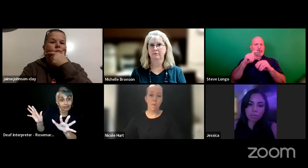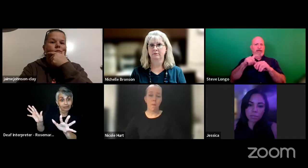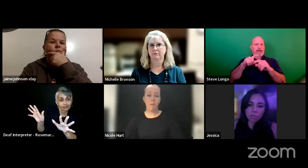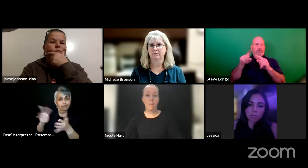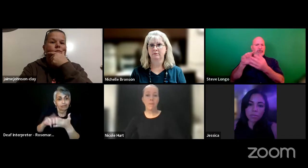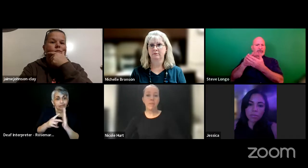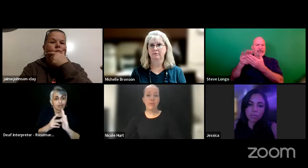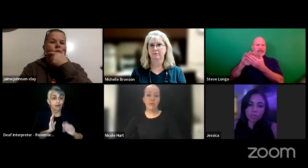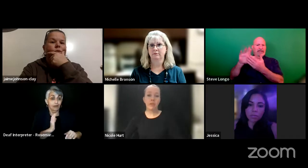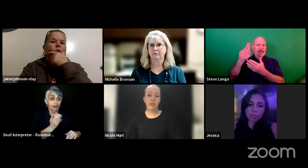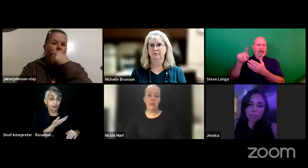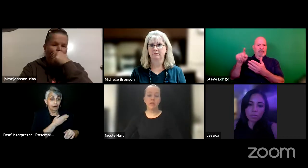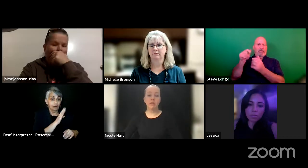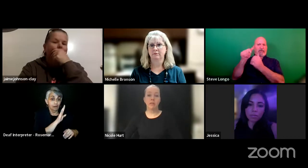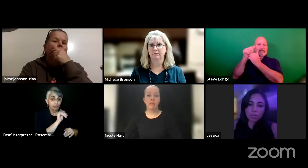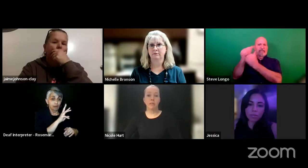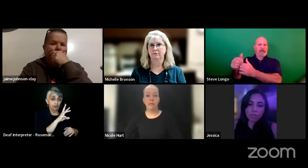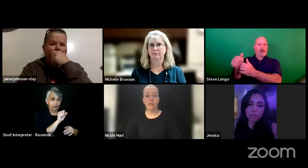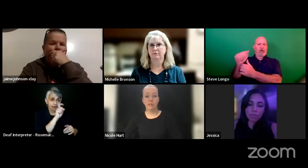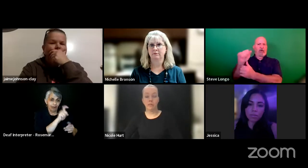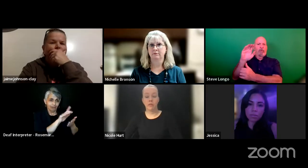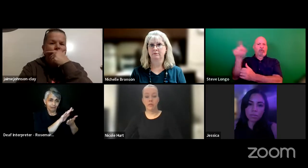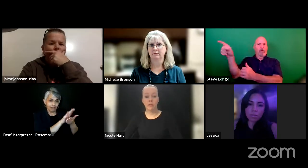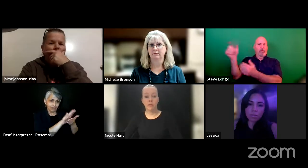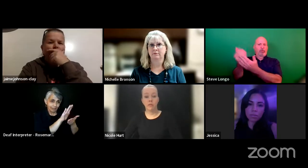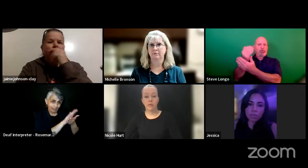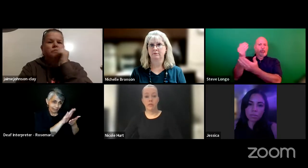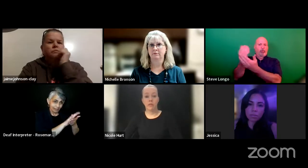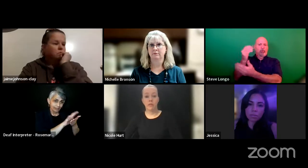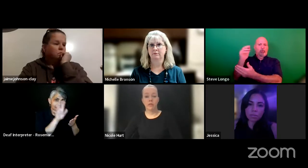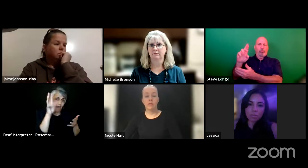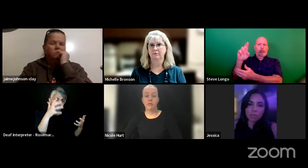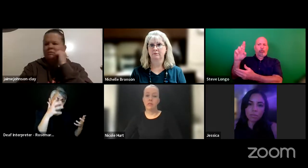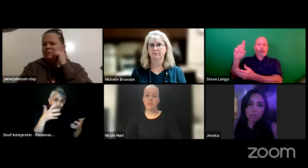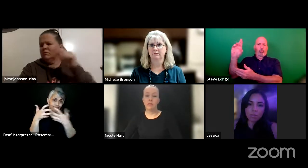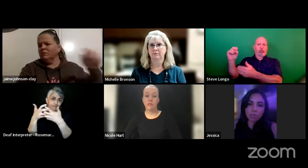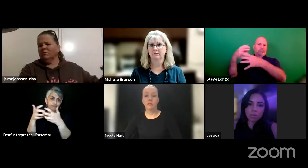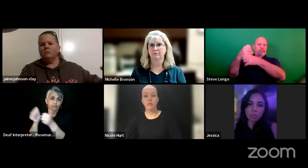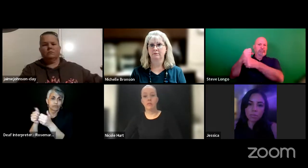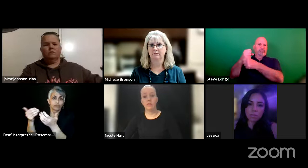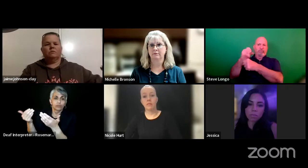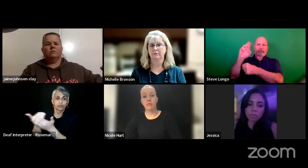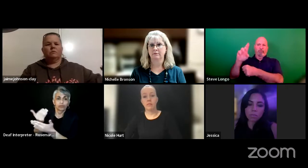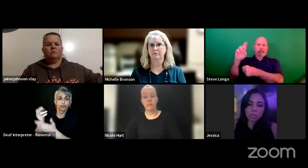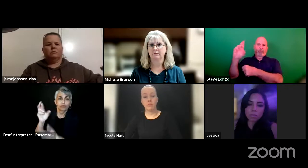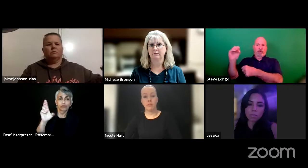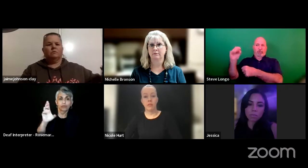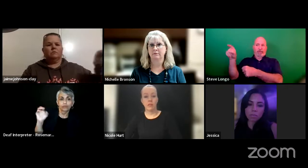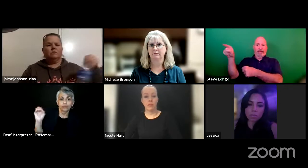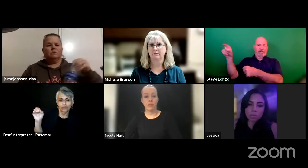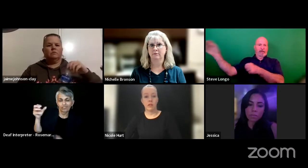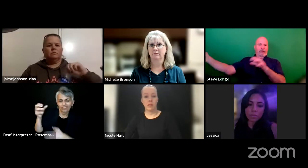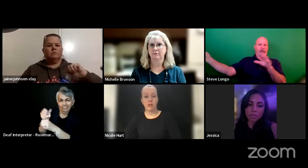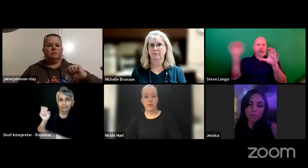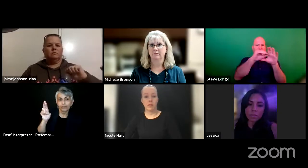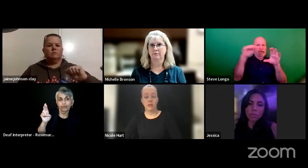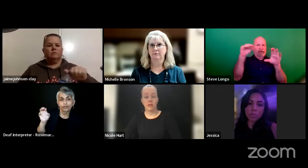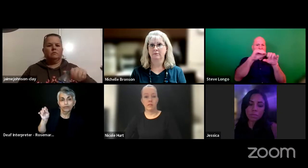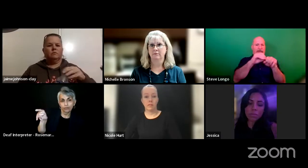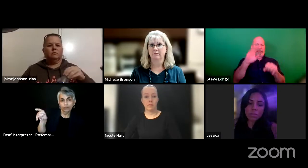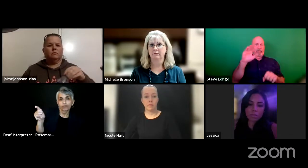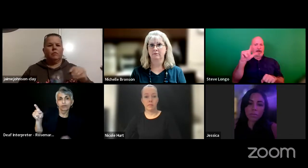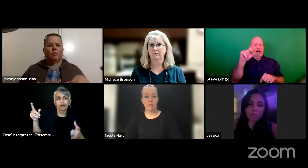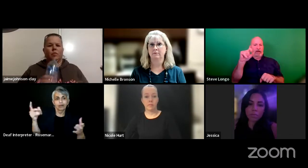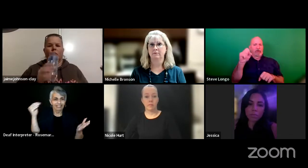And so I think we really need to spend more time to ensure we are following the new Roberts Rules of Order, both